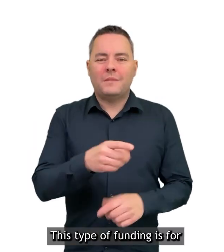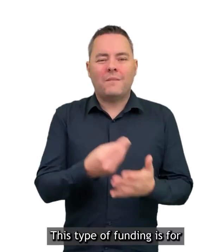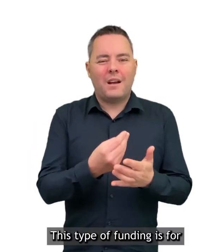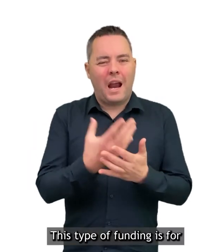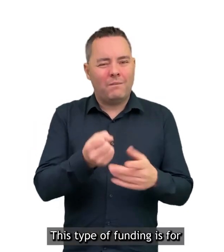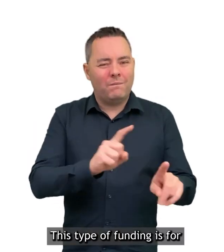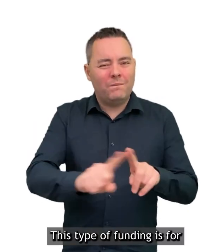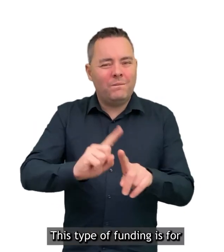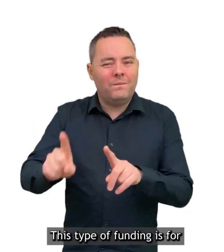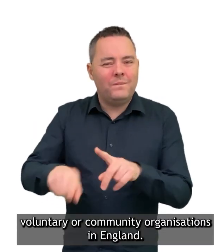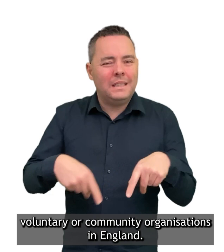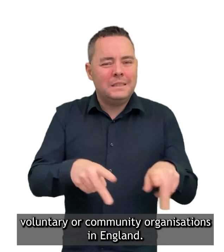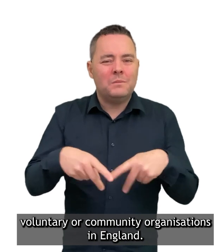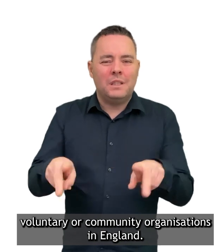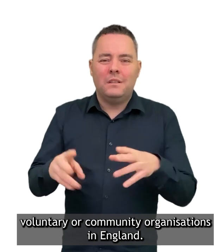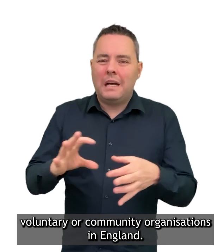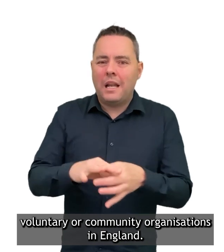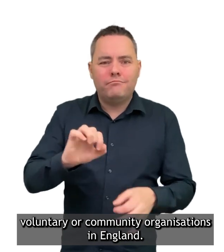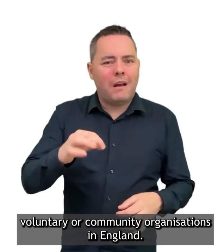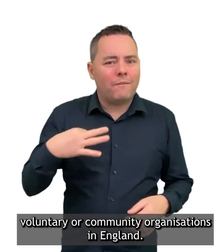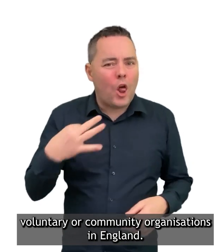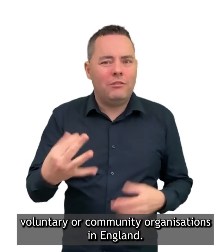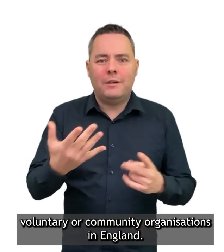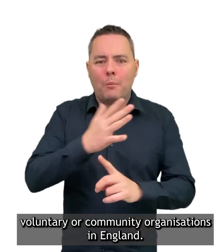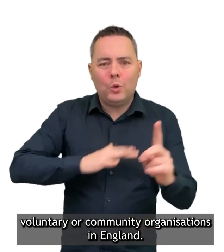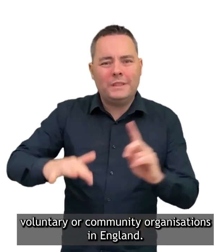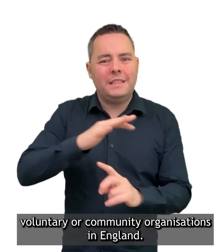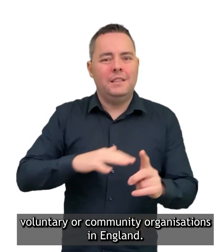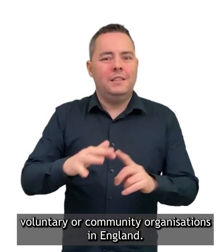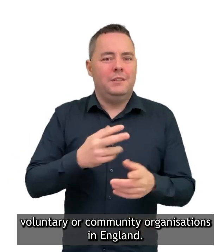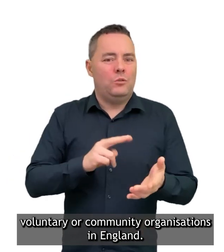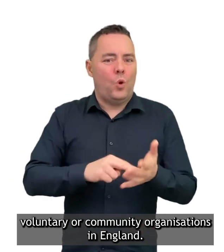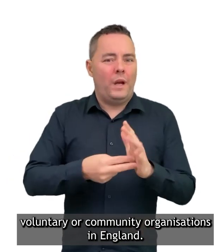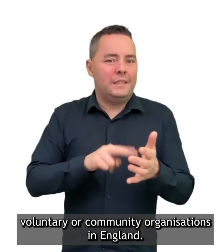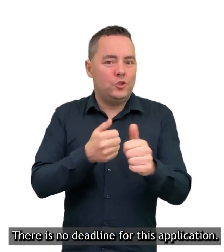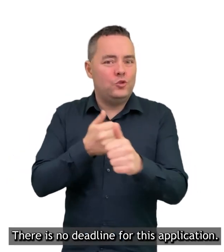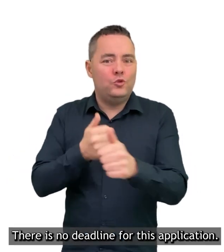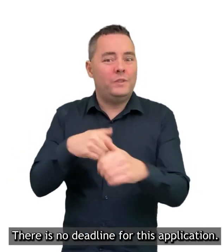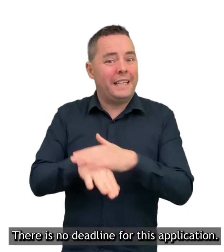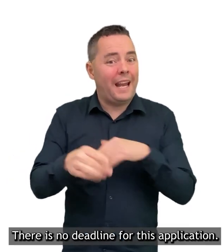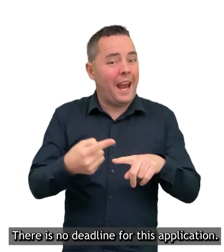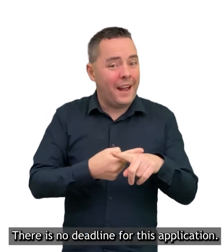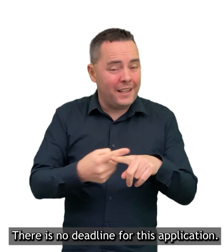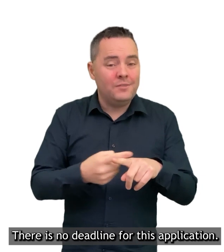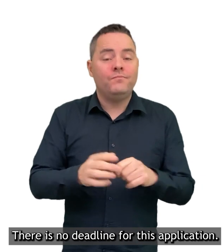This type of funding is for voluntary or community organisations in England. There is no deadline for this